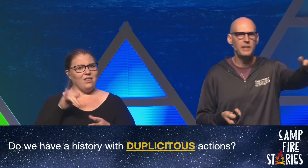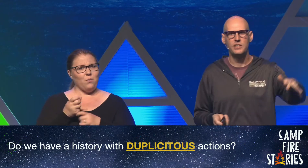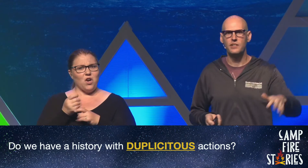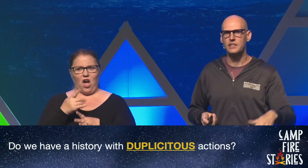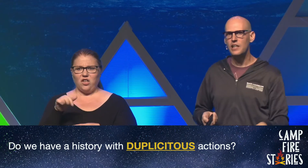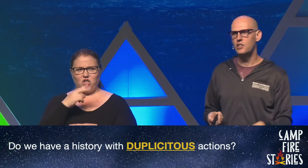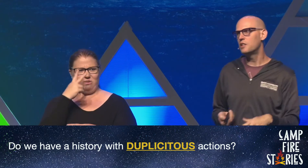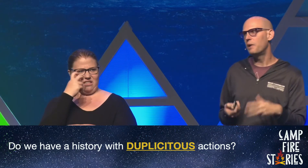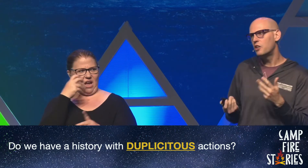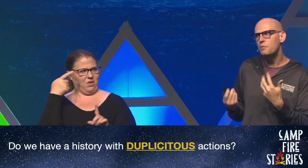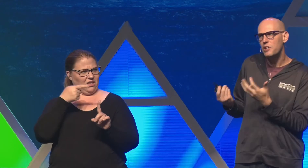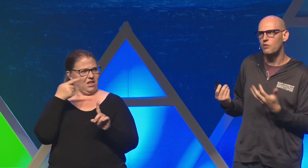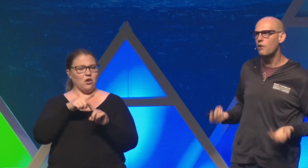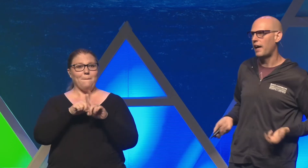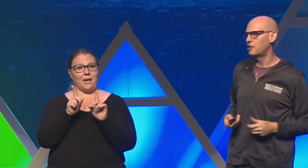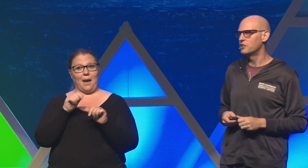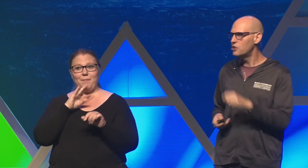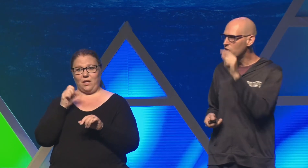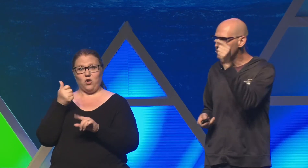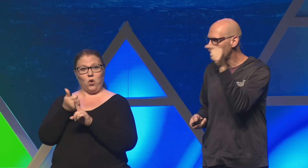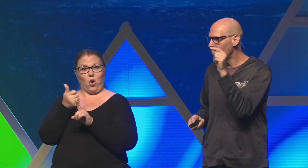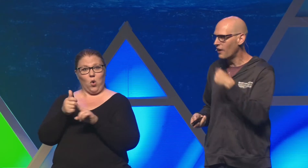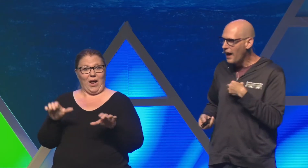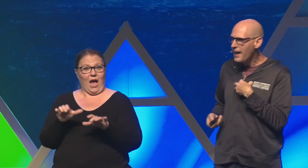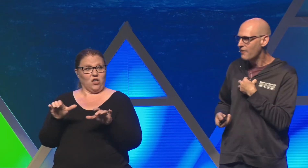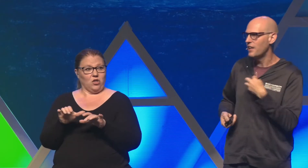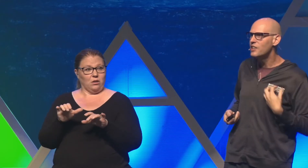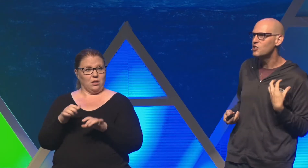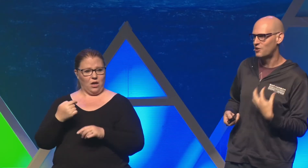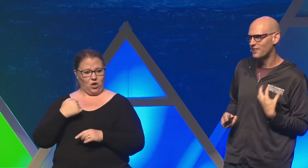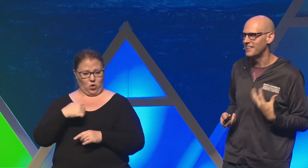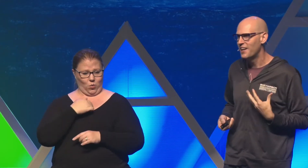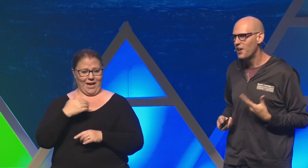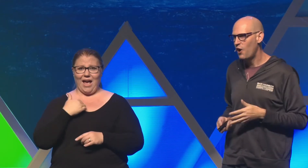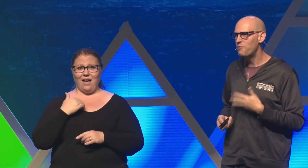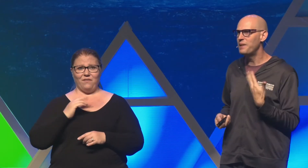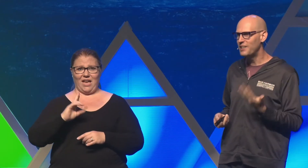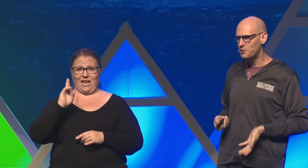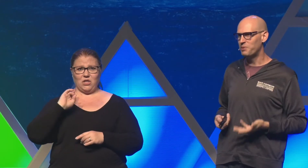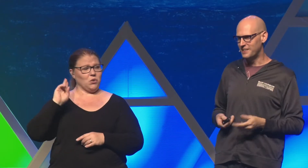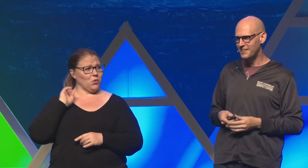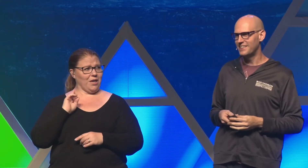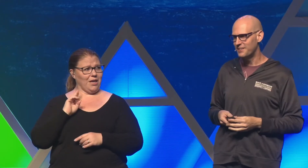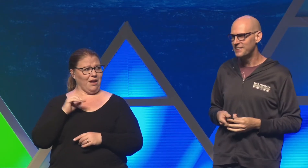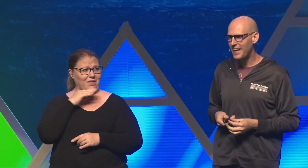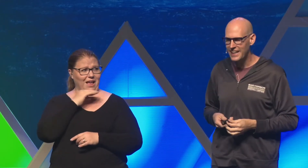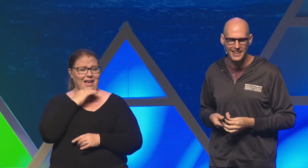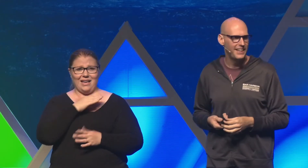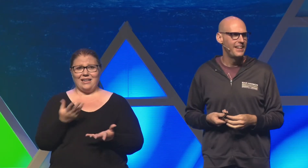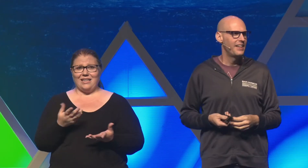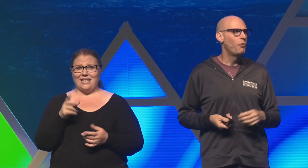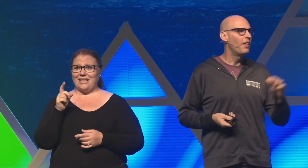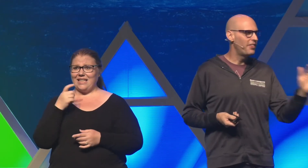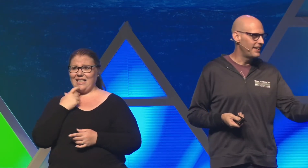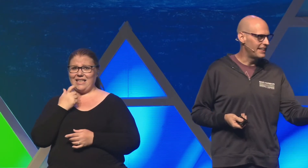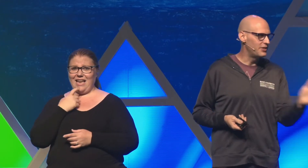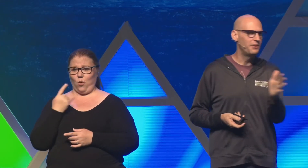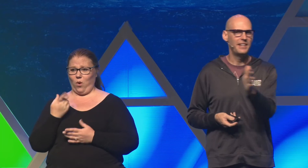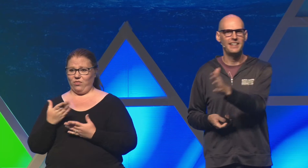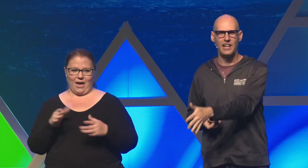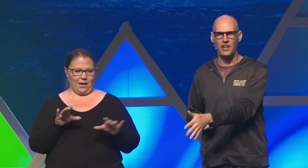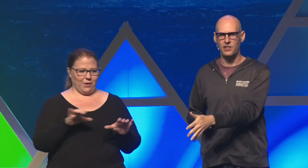you to question their intentions, but it could be your own actions. Do you or I have a history of being duplicitous, of saying one